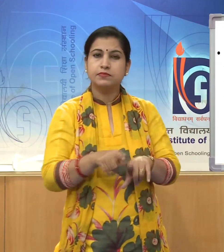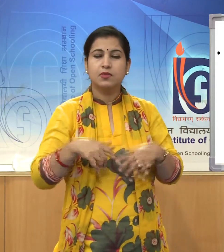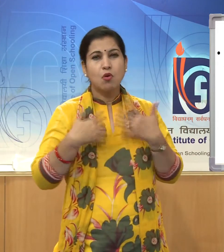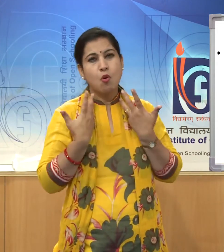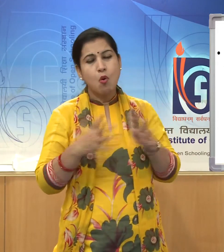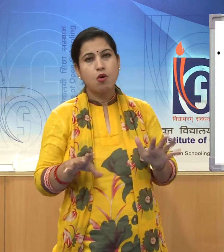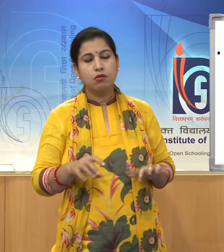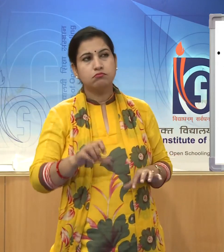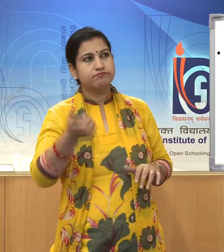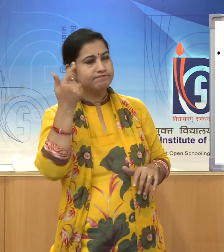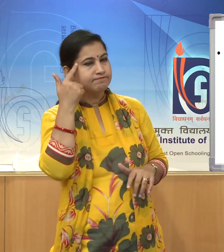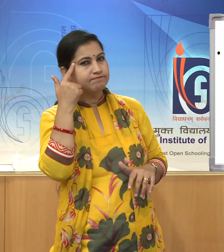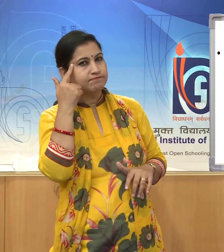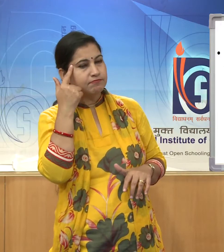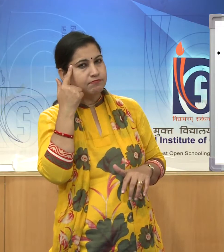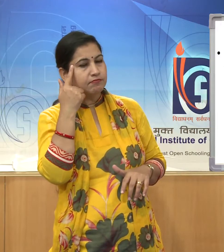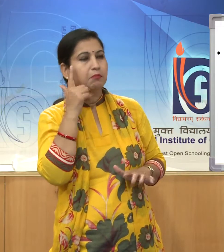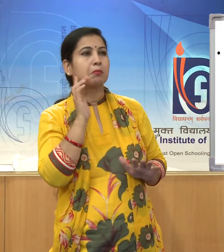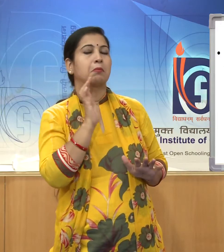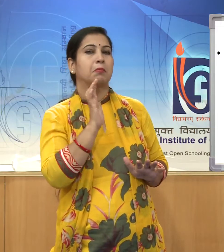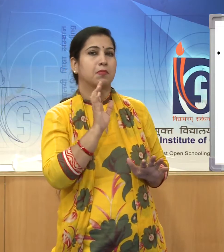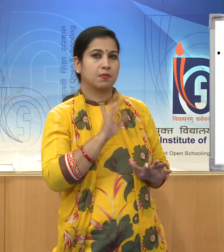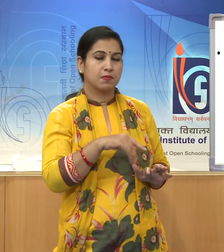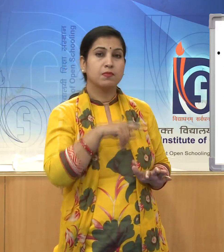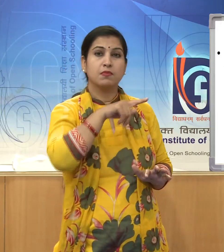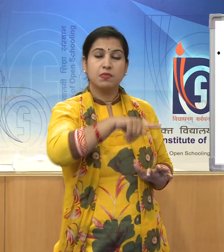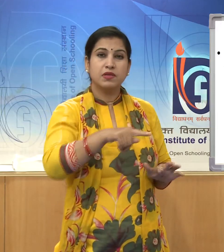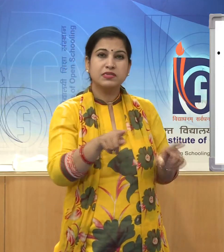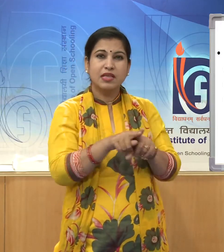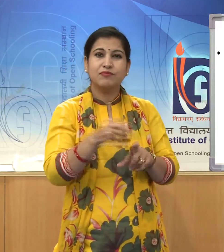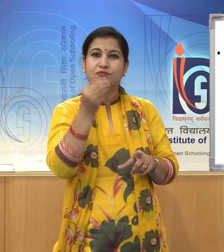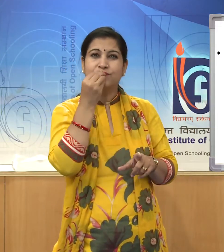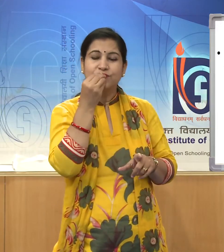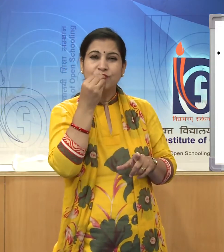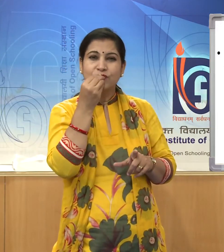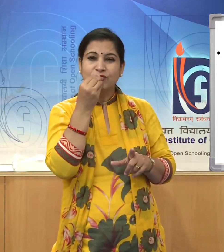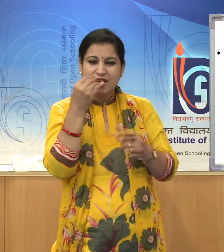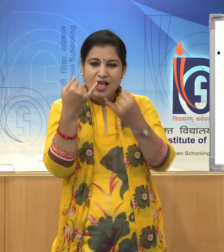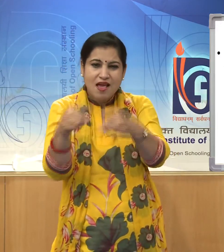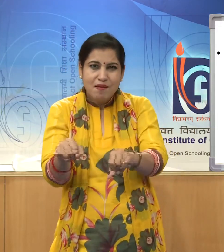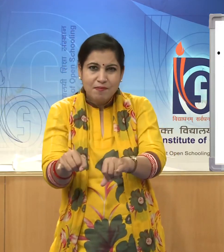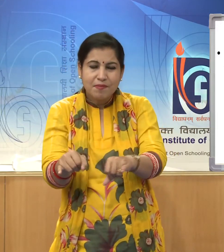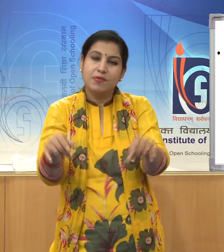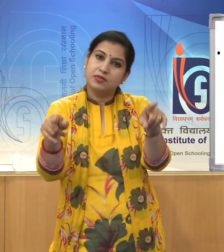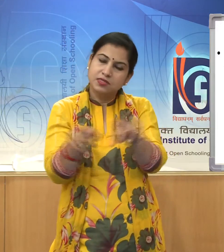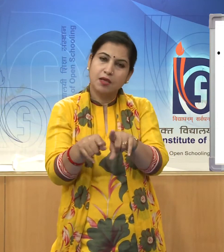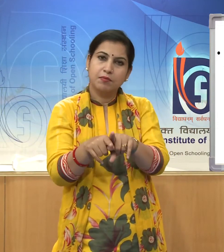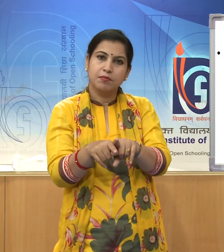Ants crawl over another as they would over rotting food. Their forms